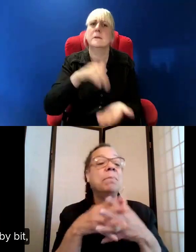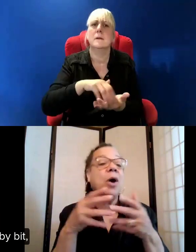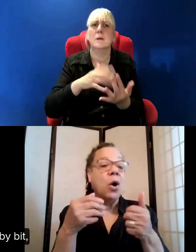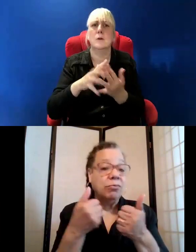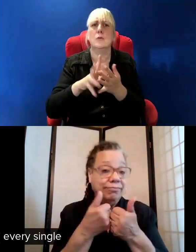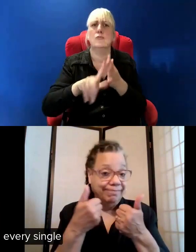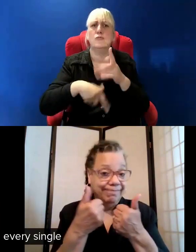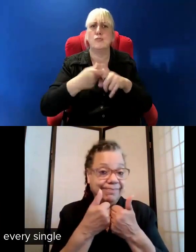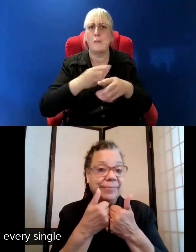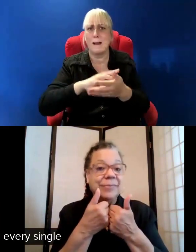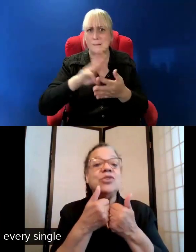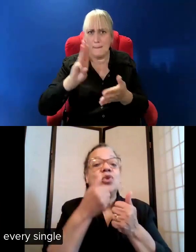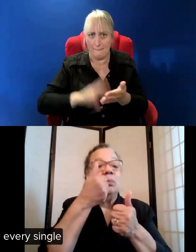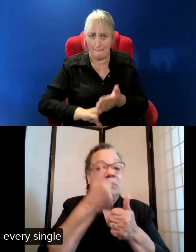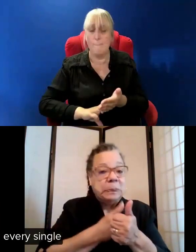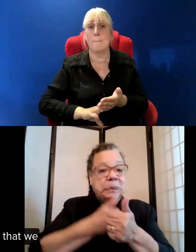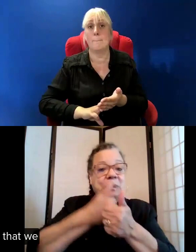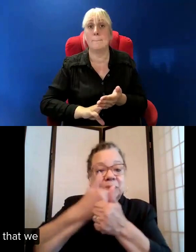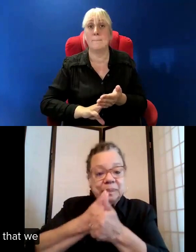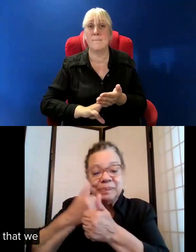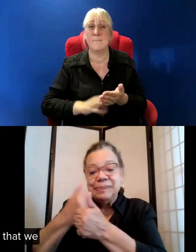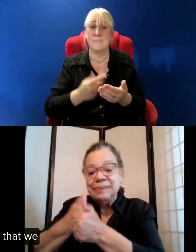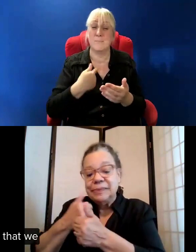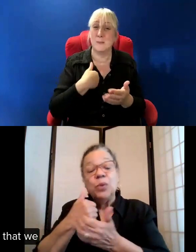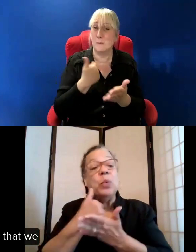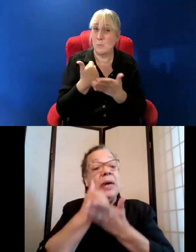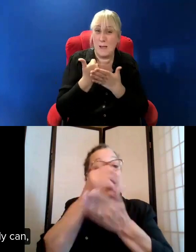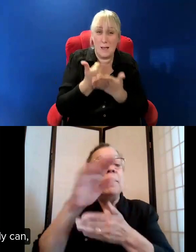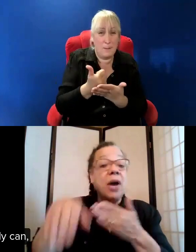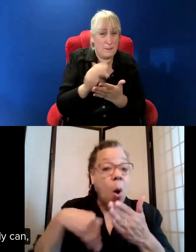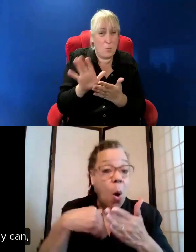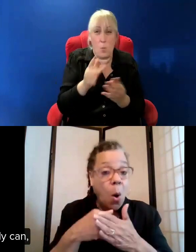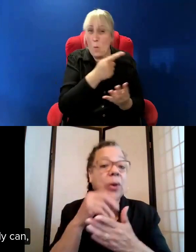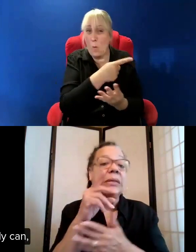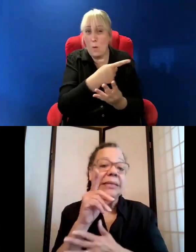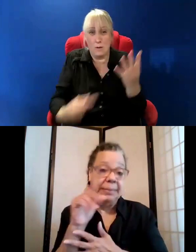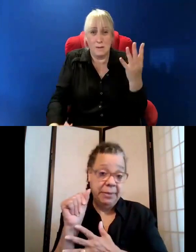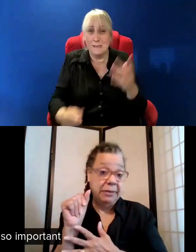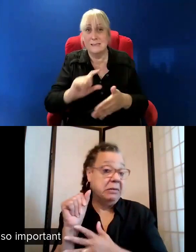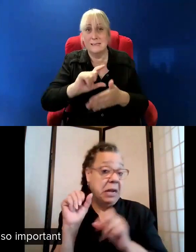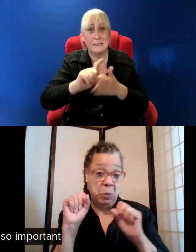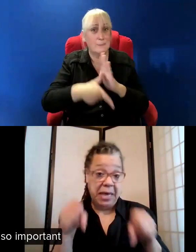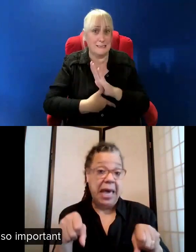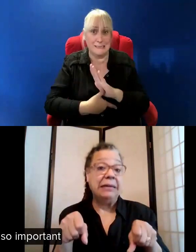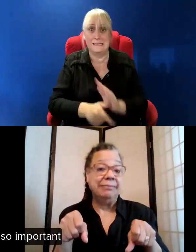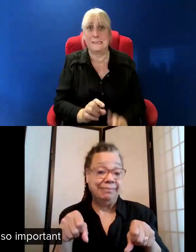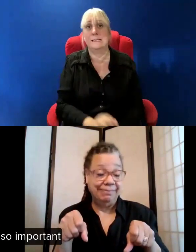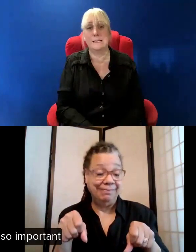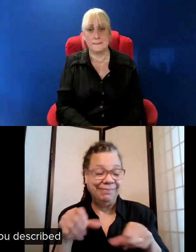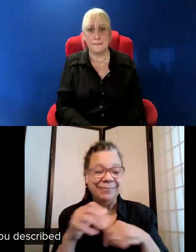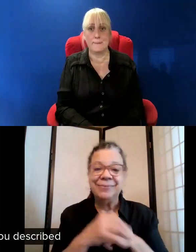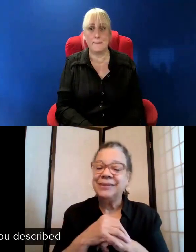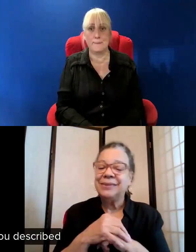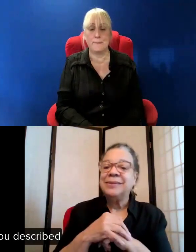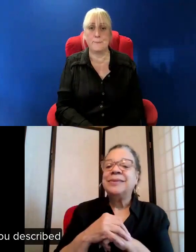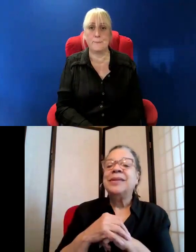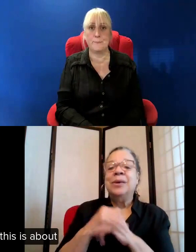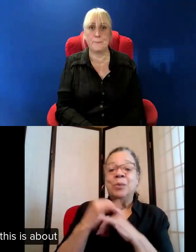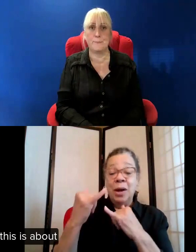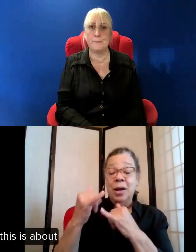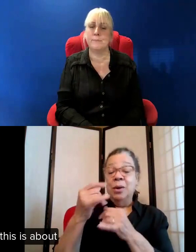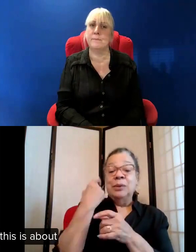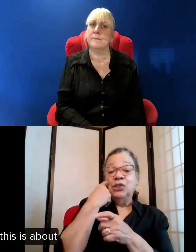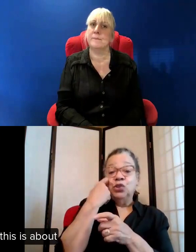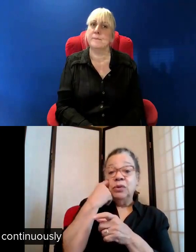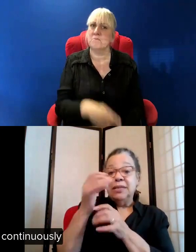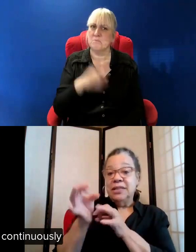bit, we're helping every single disability that we possibly can. I think what's so important about what you described there